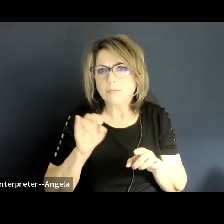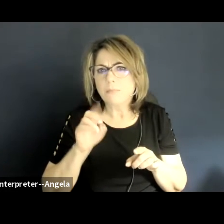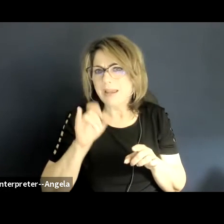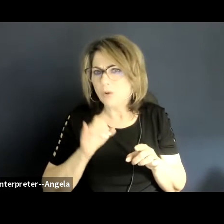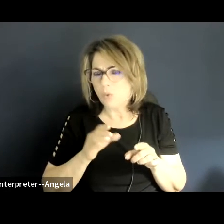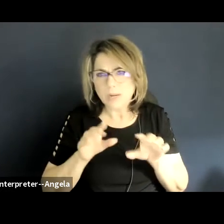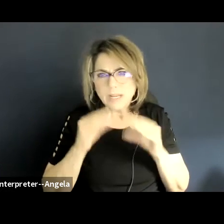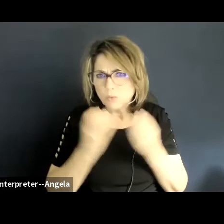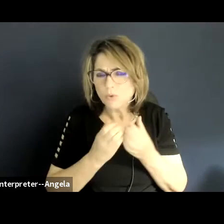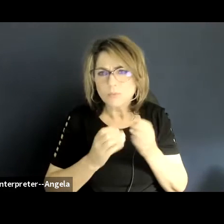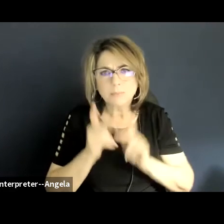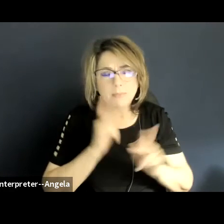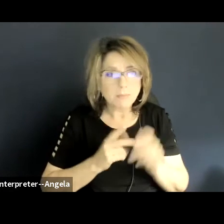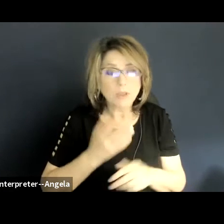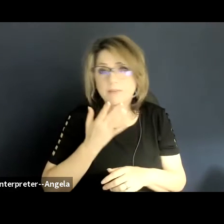people of color,